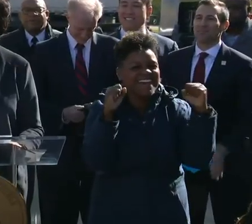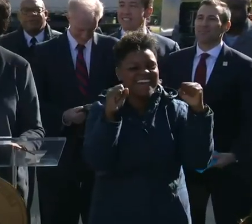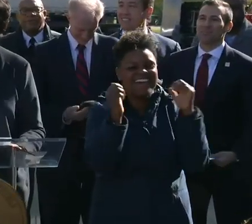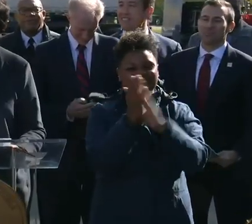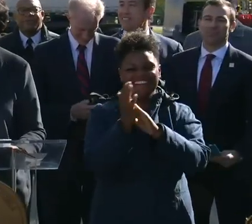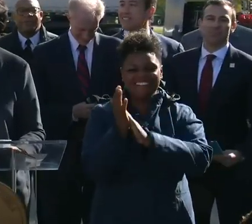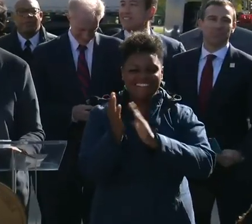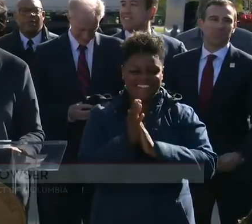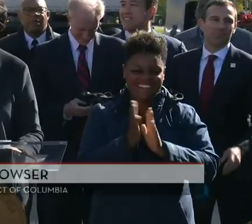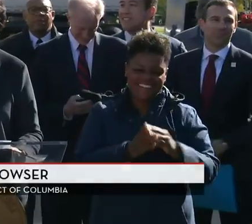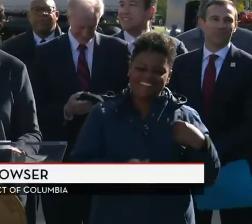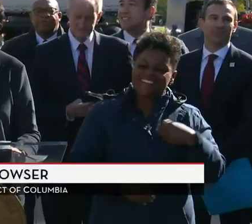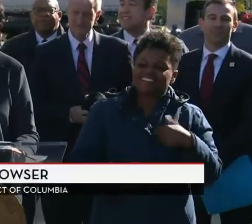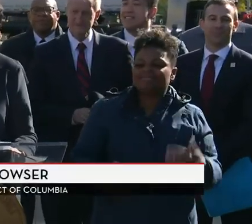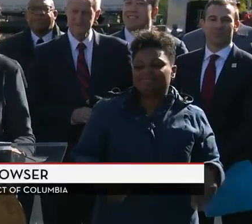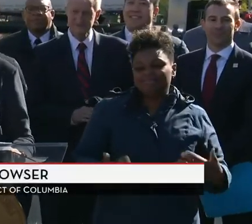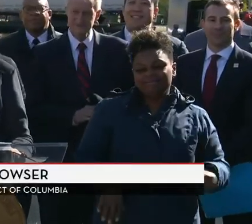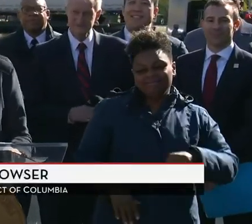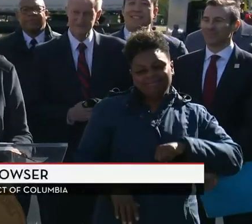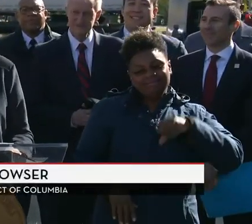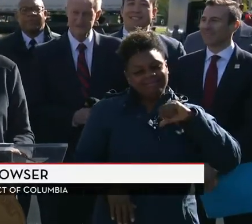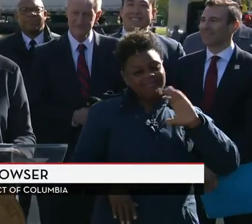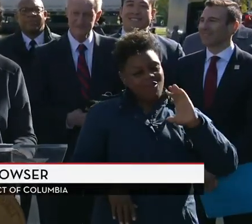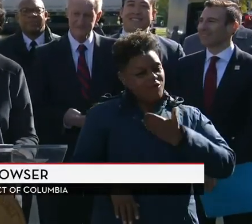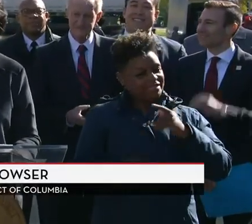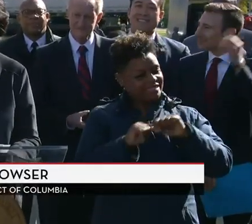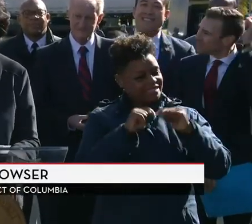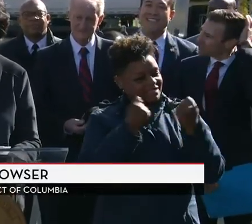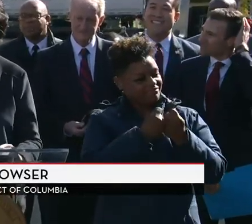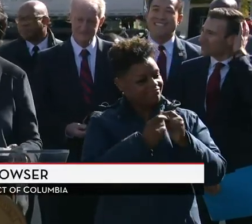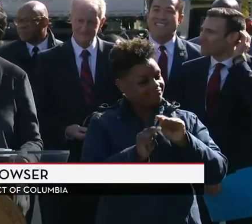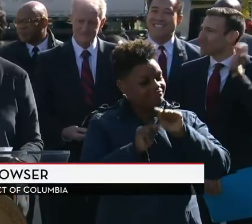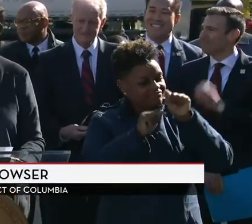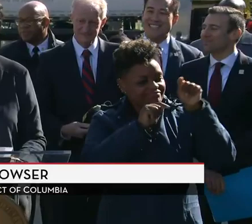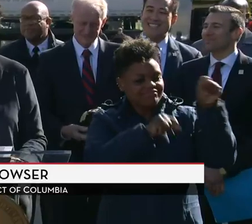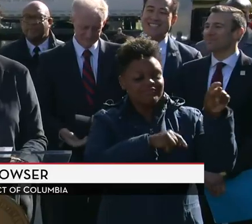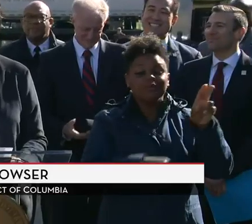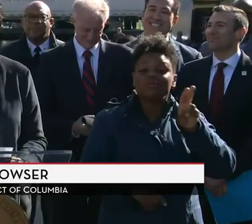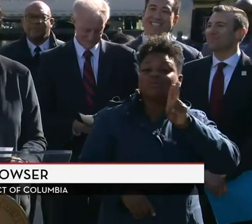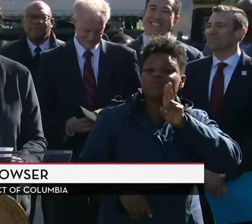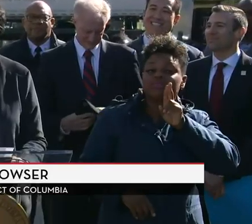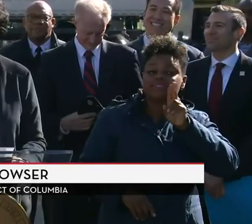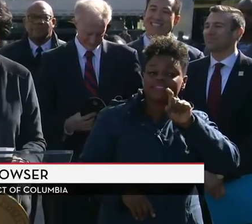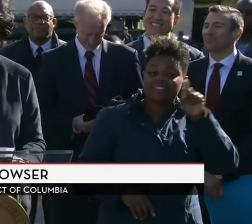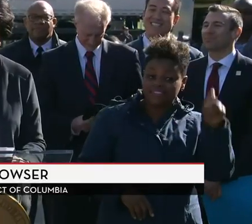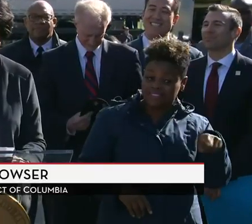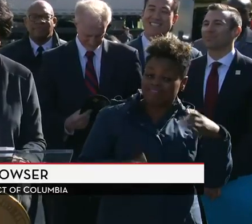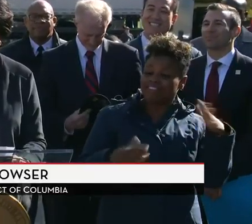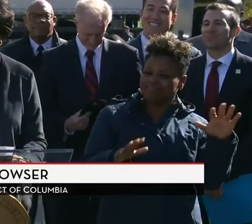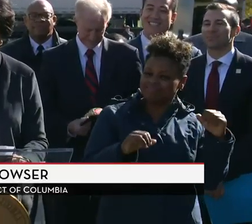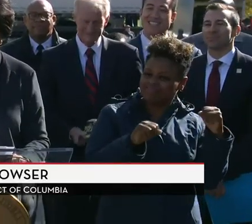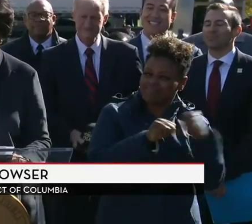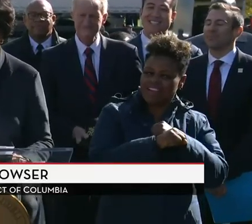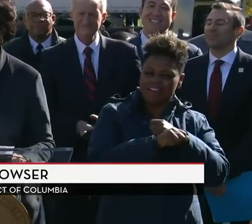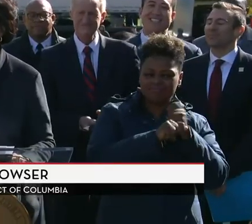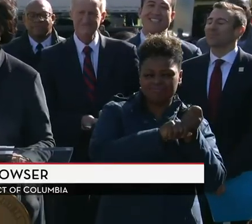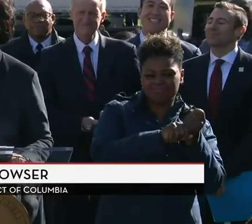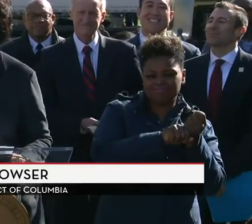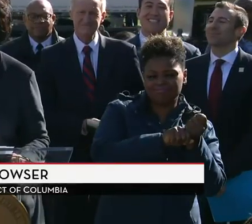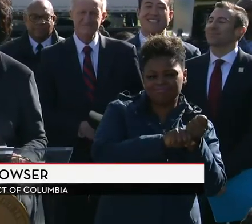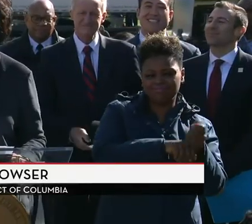We are proud of our team who went to Houston and finished the fight, winning their first ever World Series and delivering